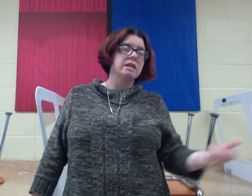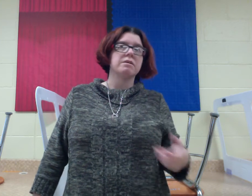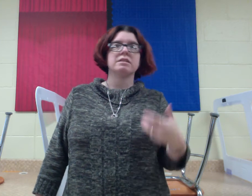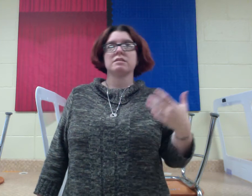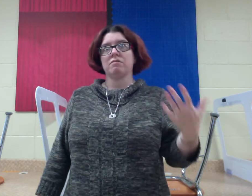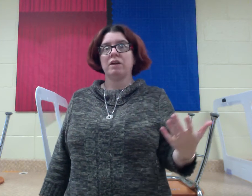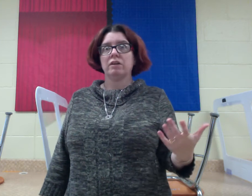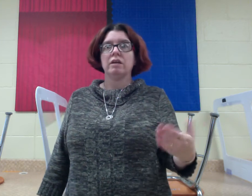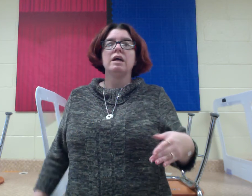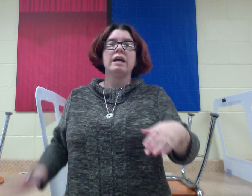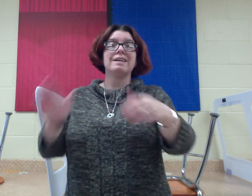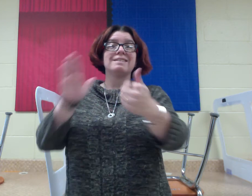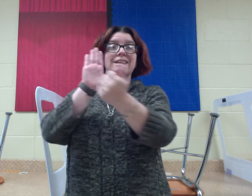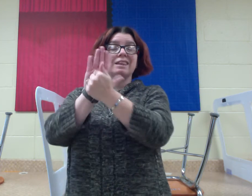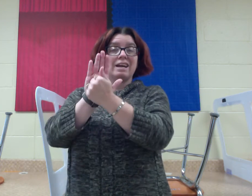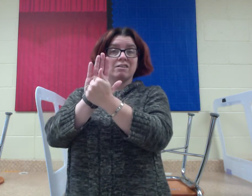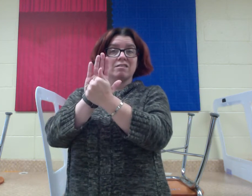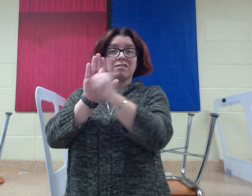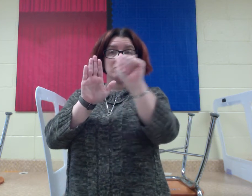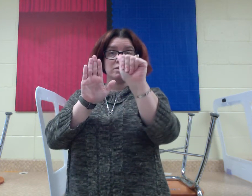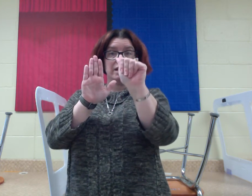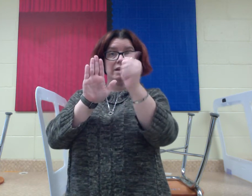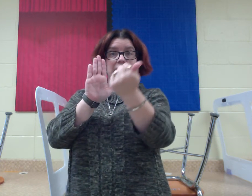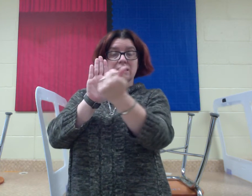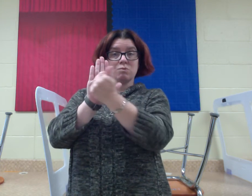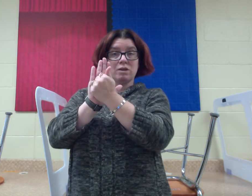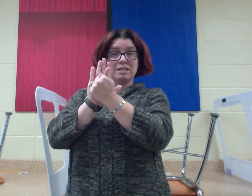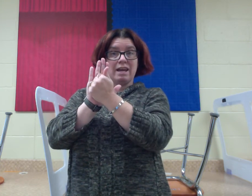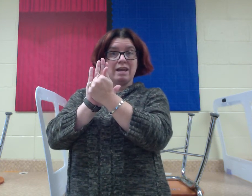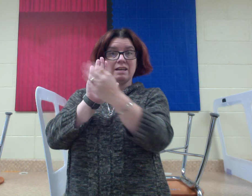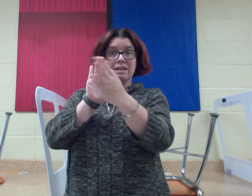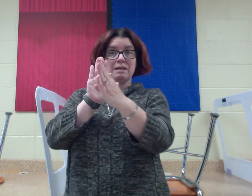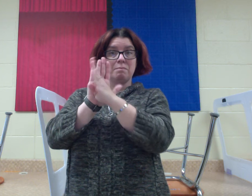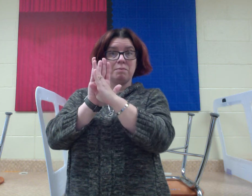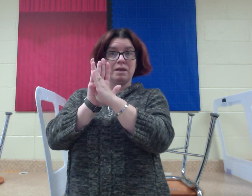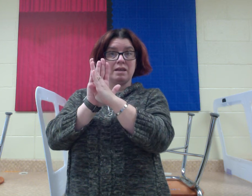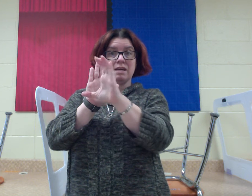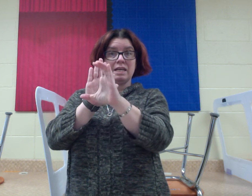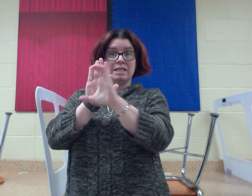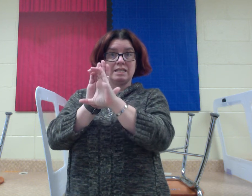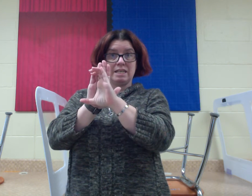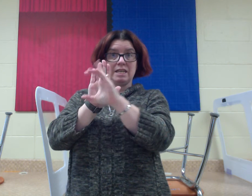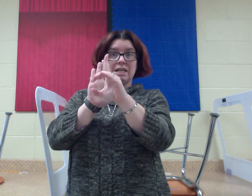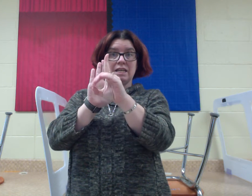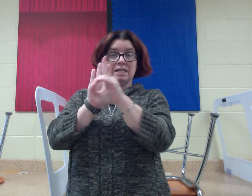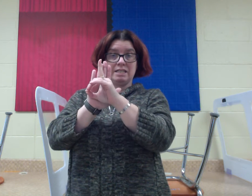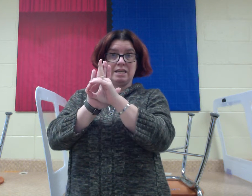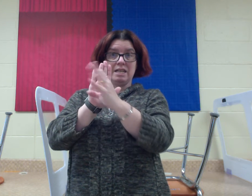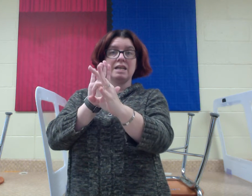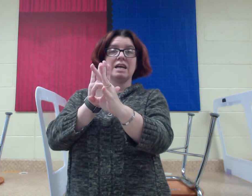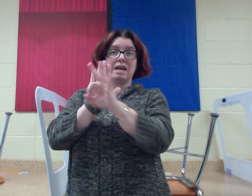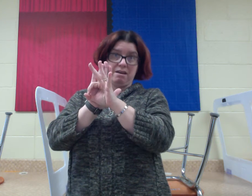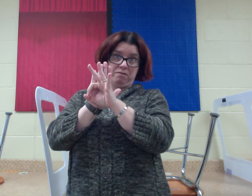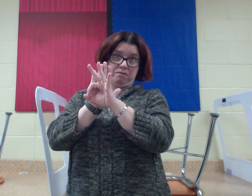on my test. I failed it. It's the letter goes in, hits once. A, B, C, D, F.